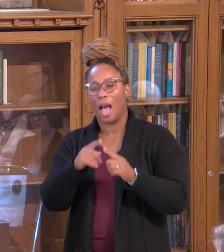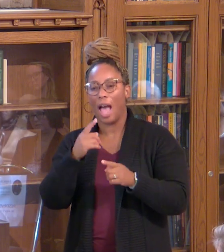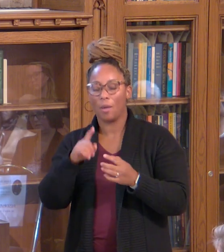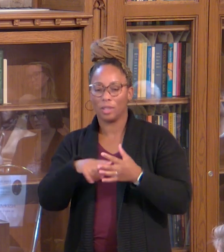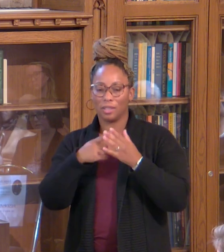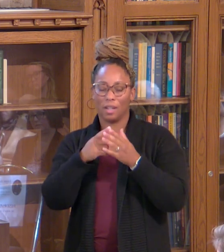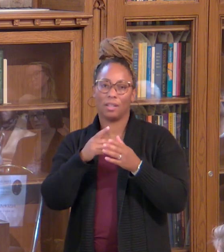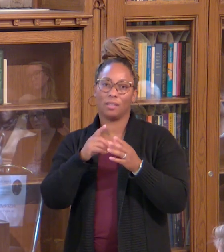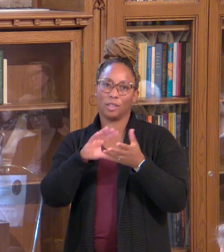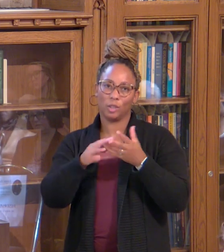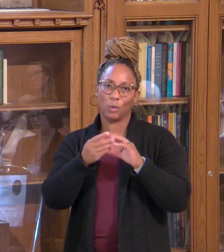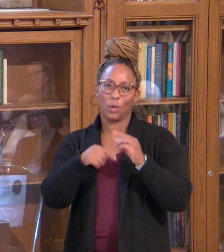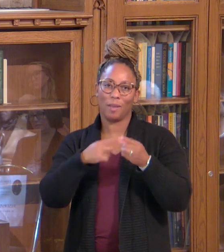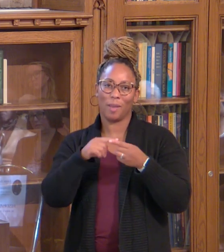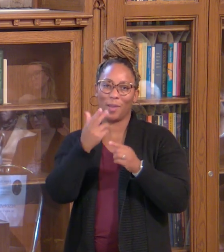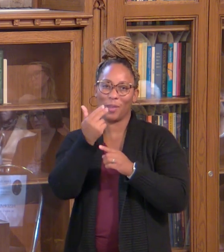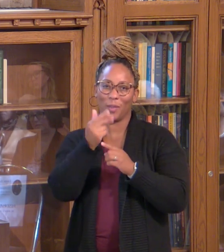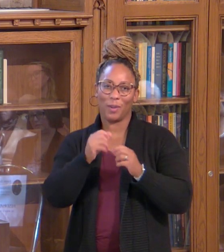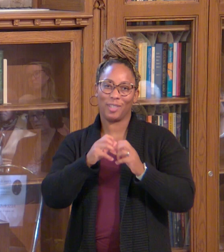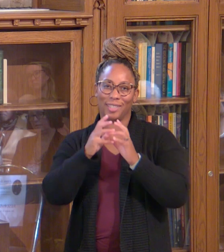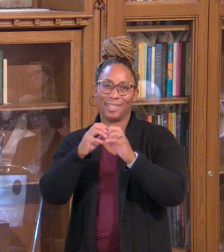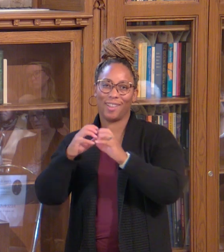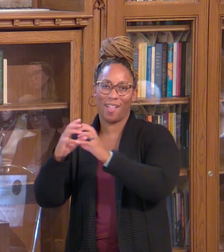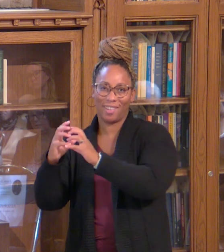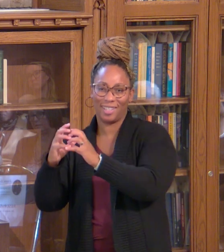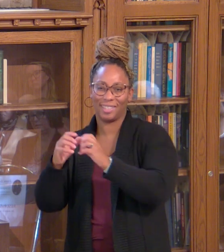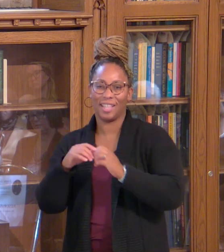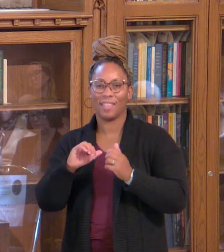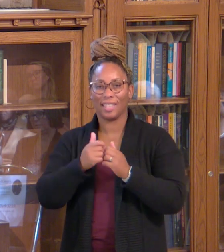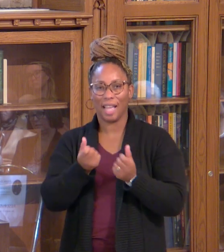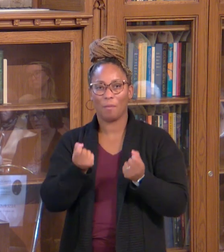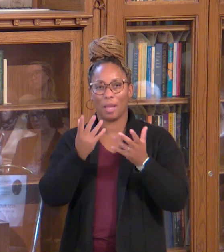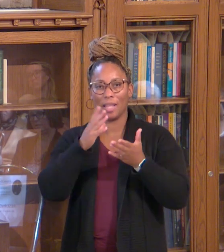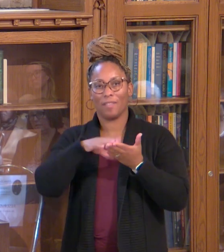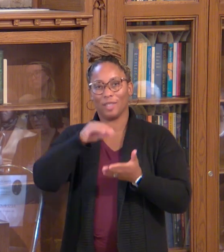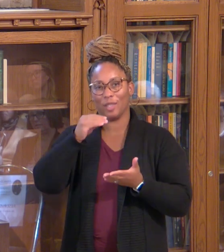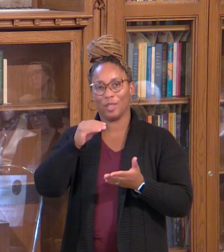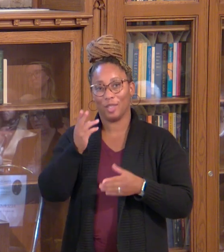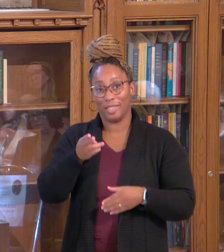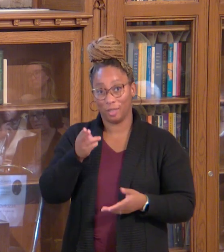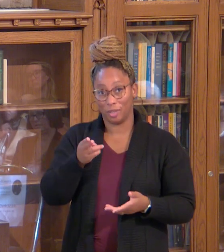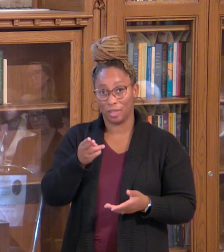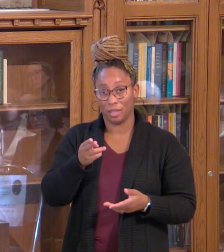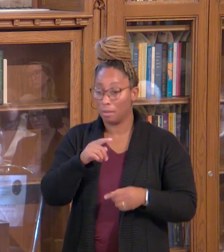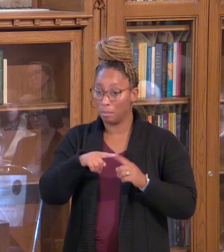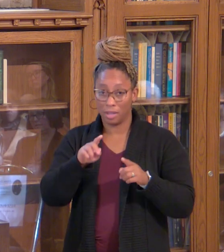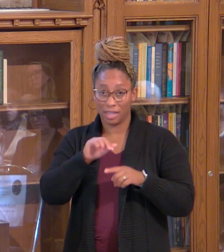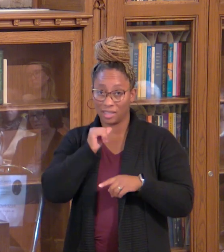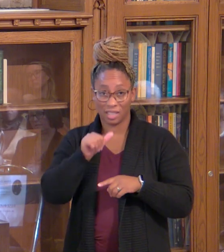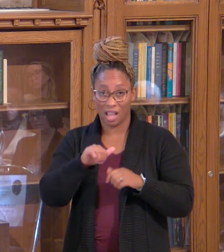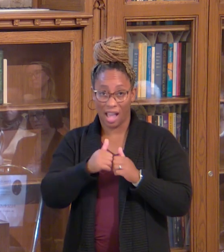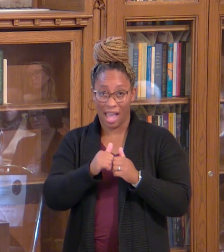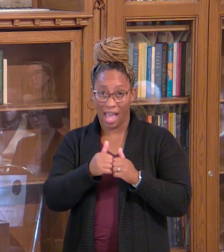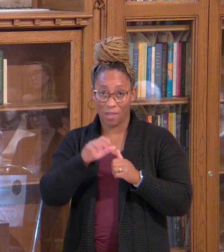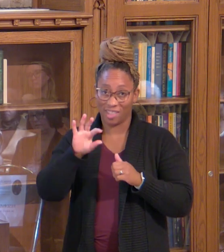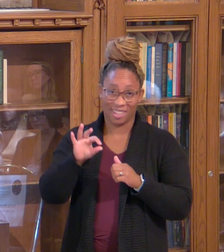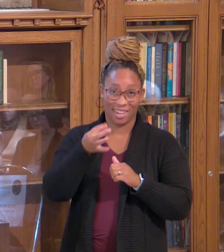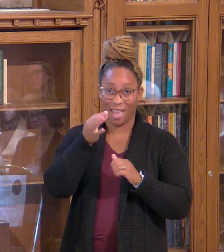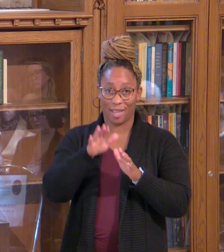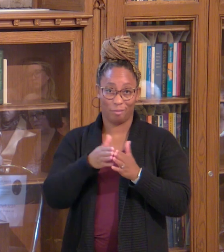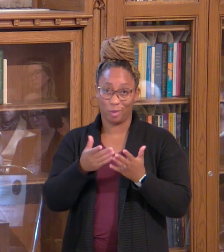13 colonies that's how I I learned history that's how many of us learned history but that's not how the 19 that the ninth